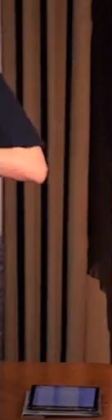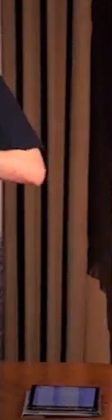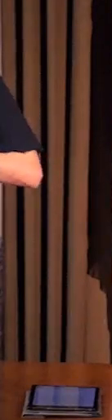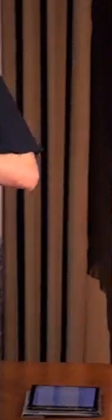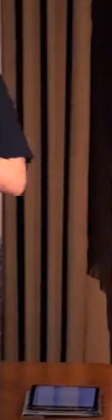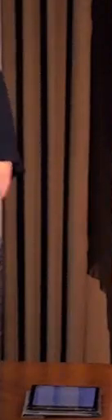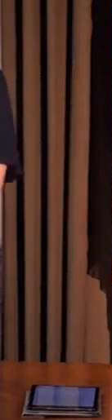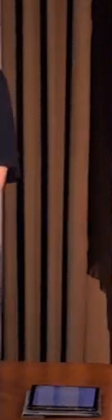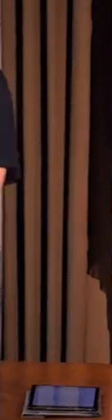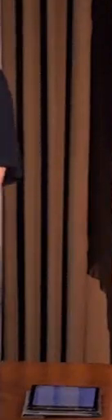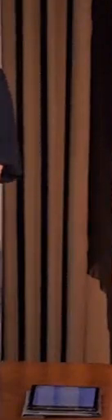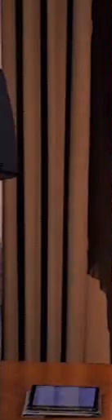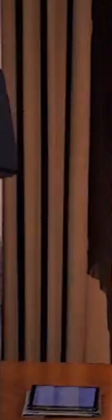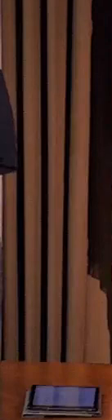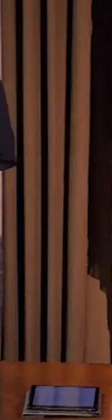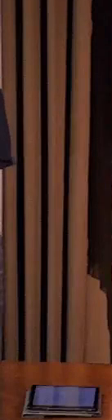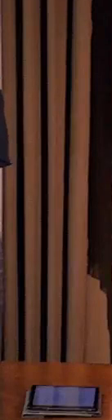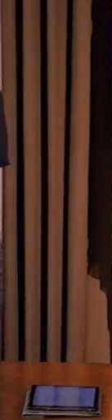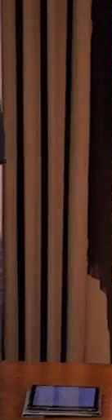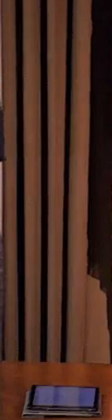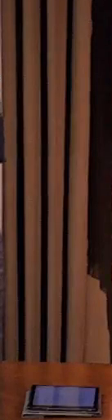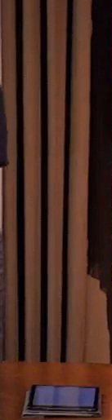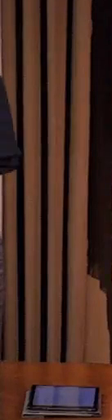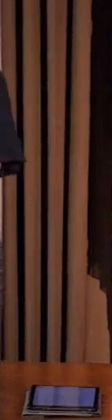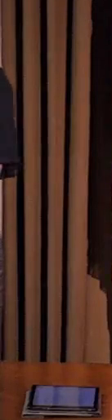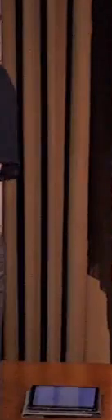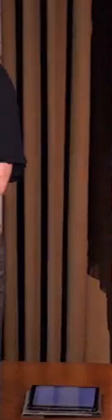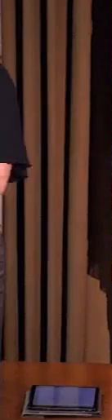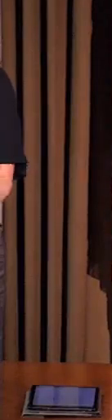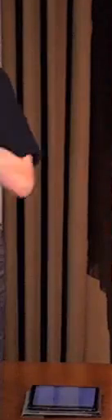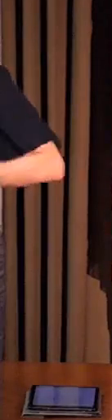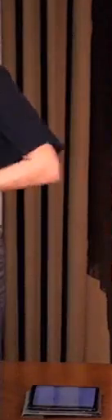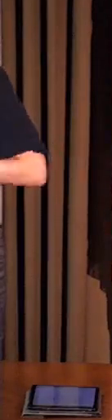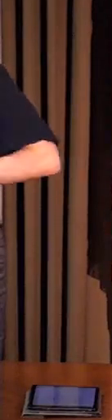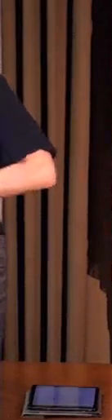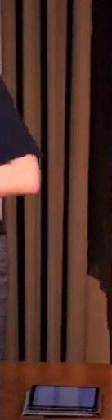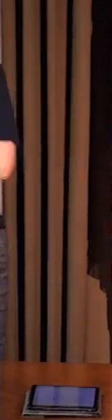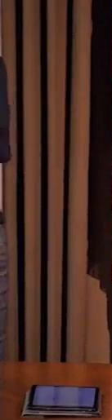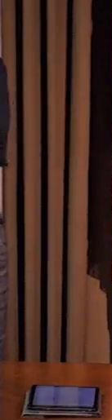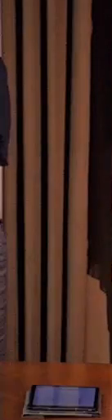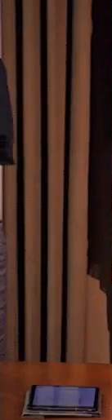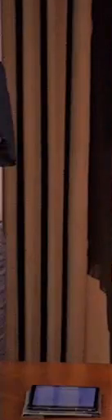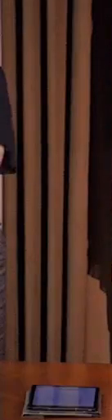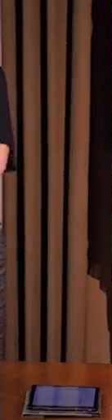COVID-19 that was caused by previous strains doesn't seem to hold up very well at all against Omicron.